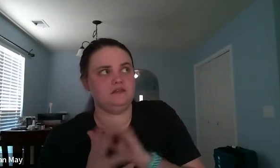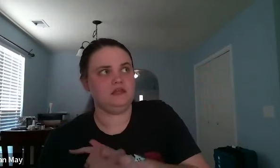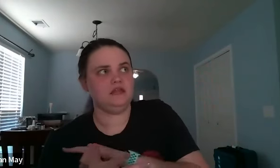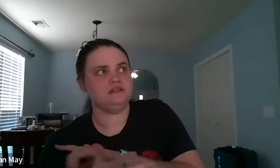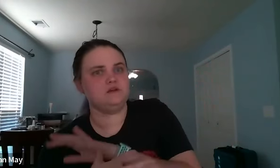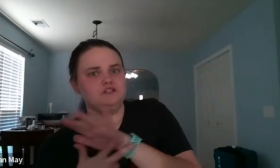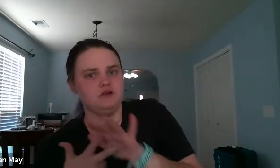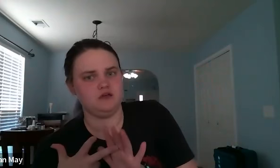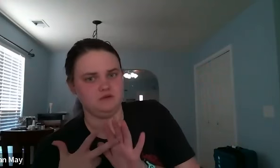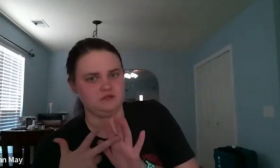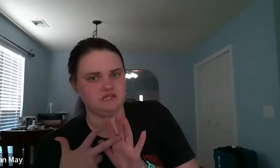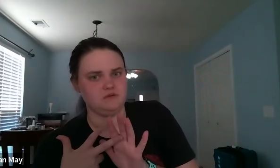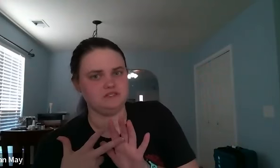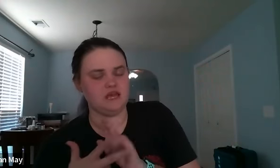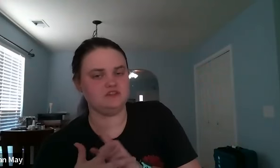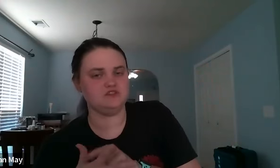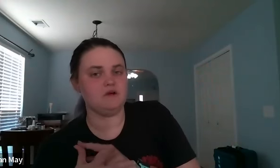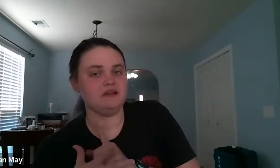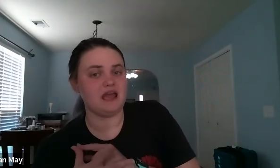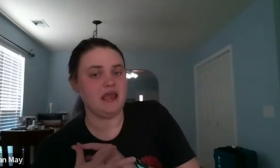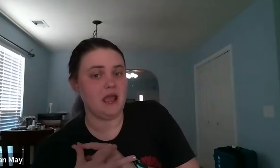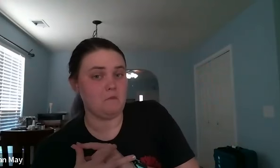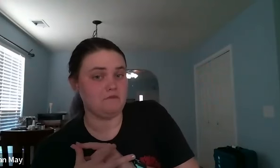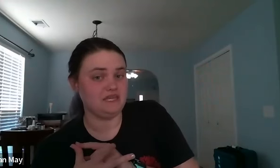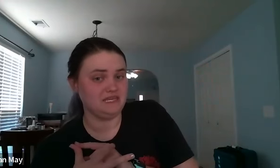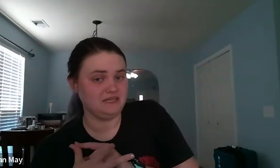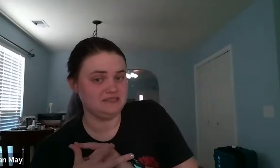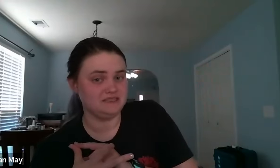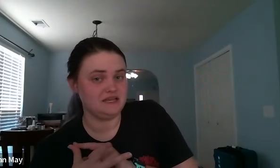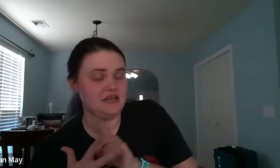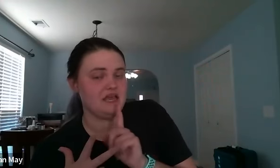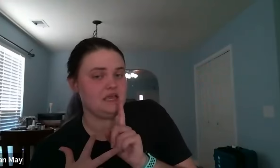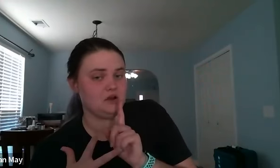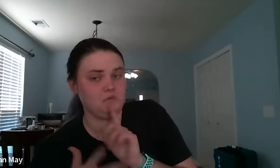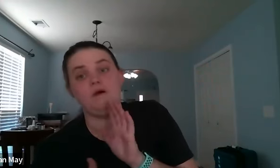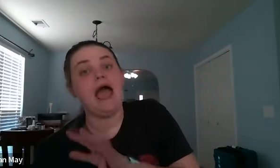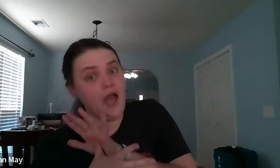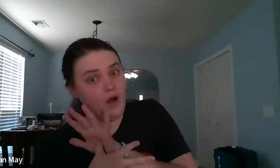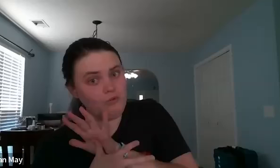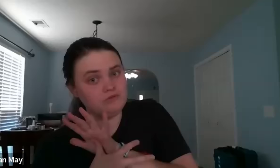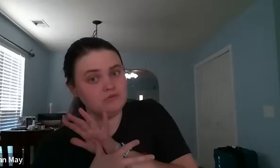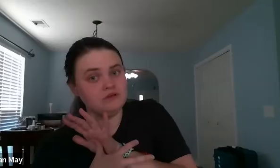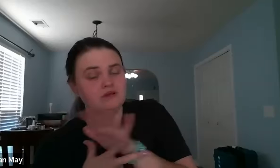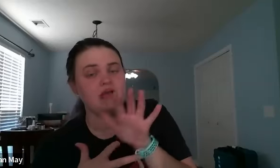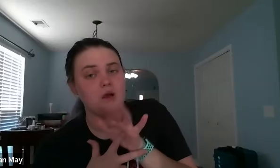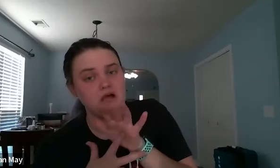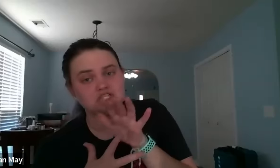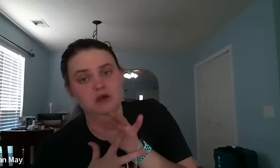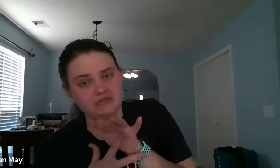then let's go on to our other ones that I wanted to add. So I wanted to add how many and our, well, how much, how